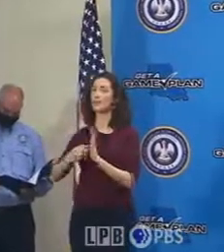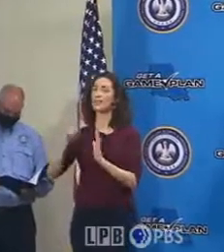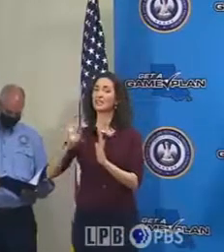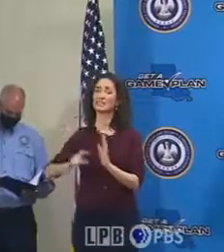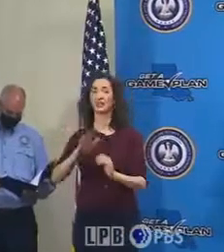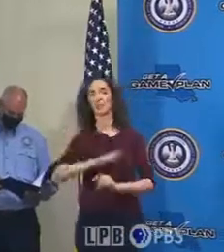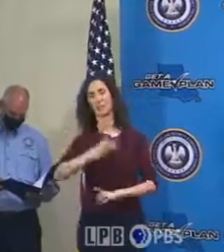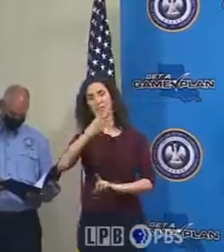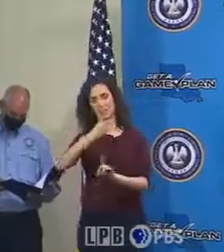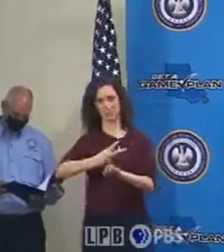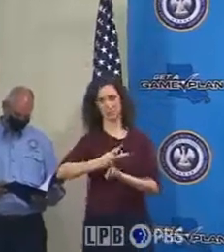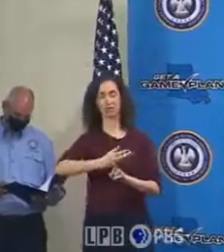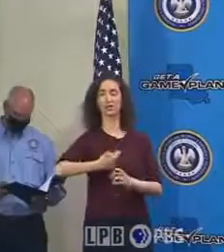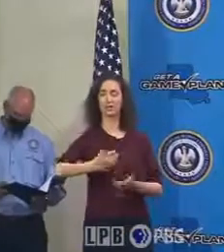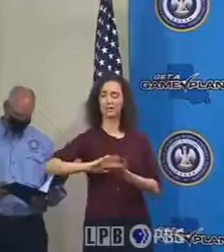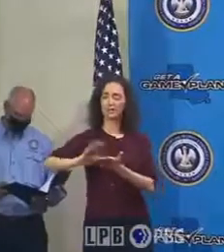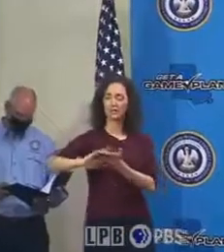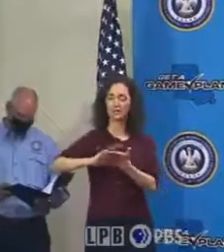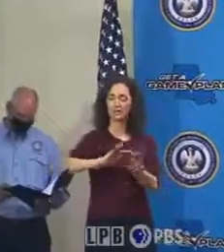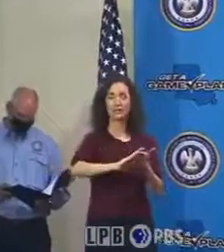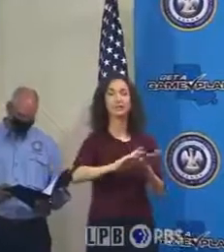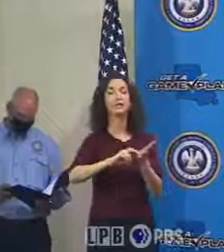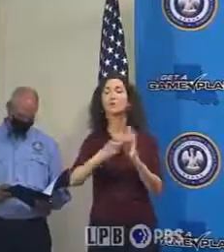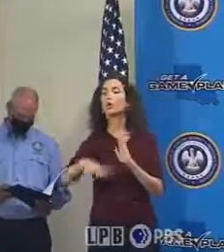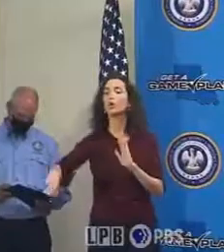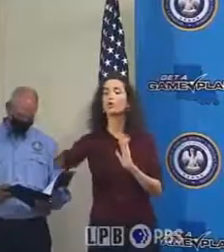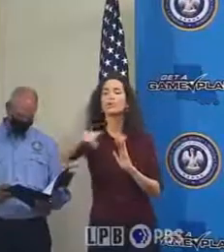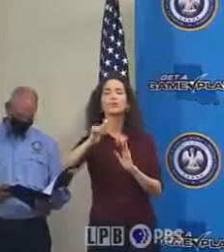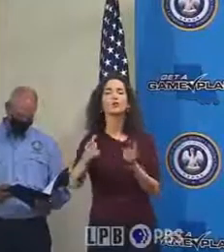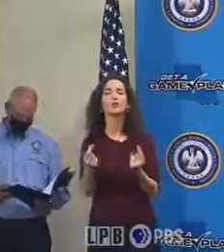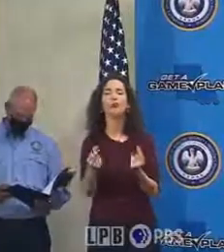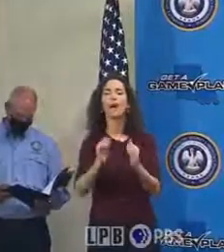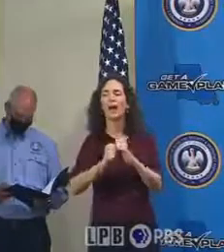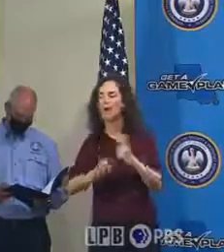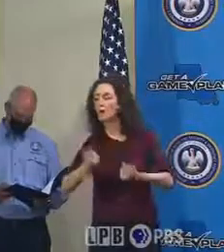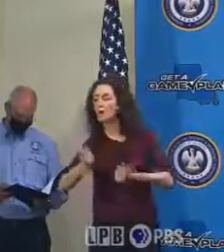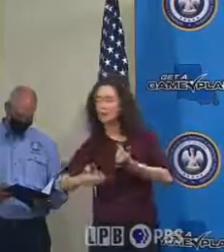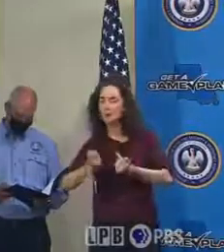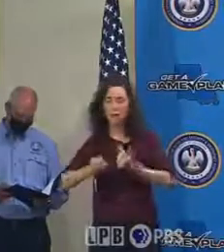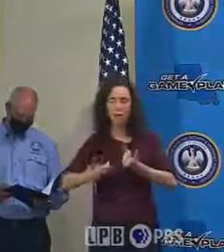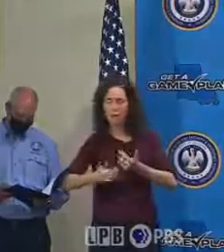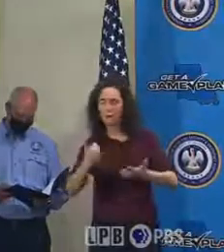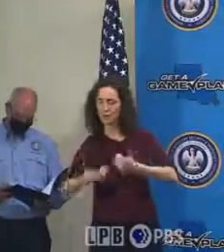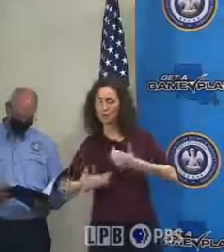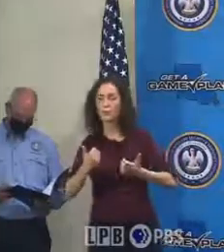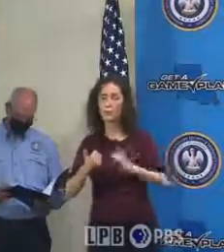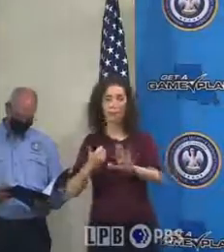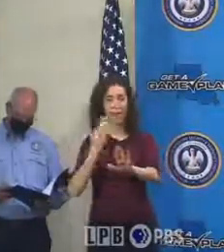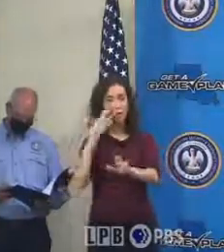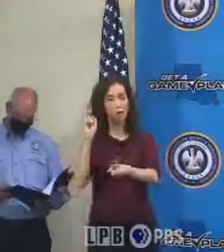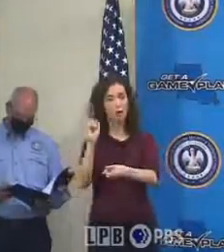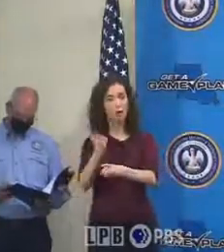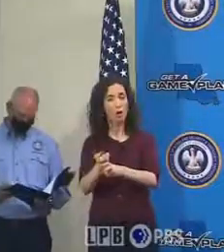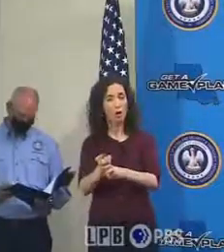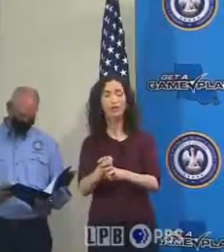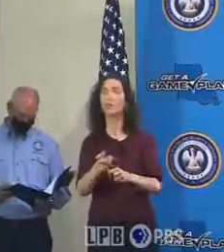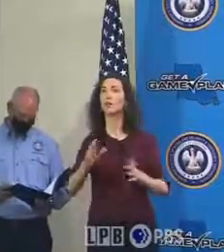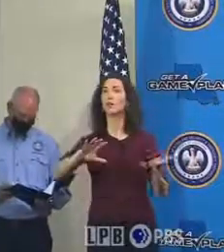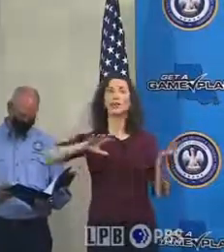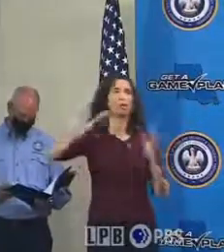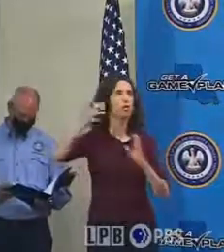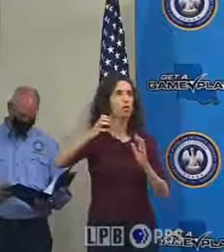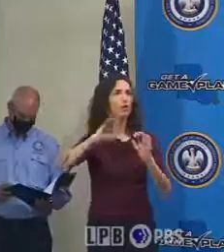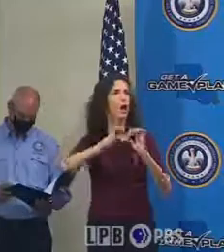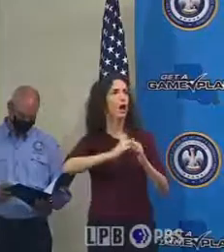things that you, as the general public, need to do in terms of sorting debris and moving it out. And I know that's difficult for folks in the middle of a disaster to